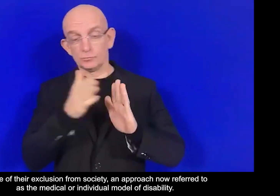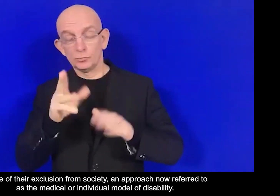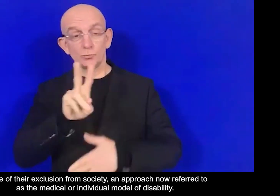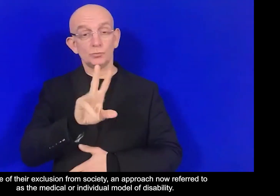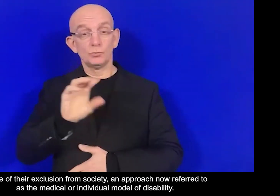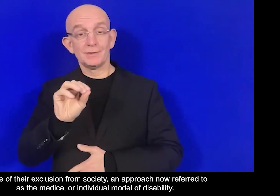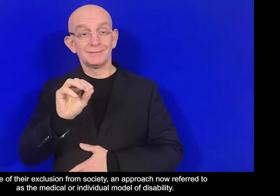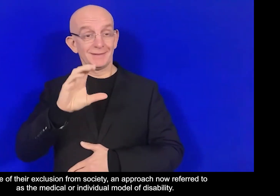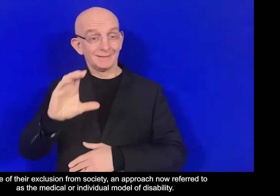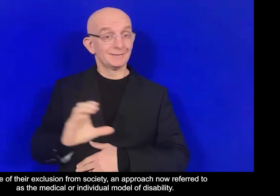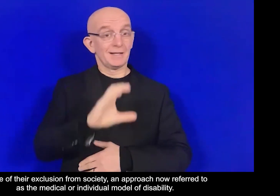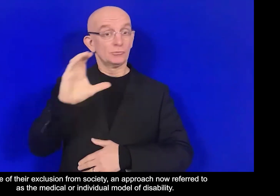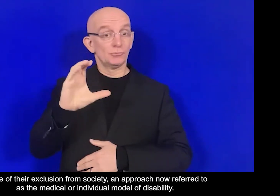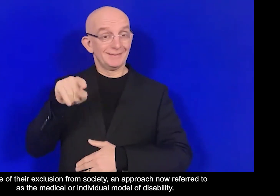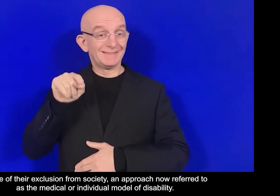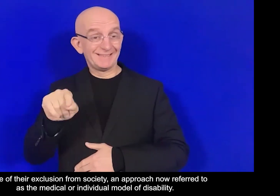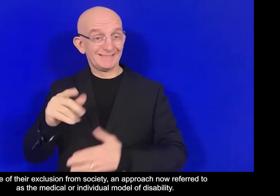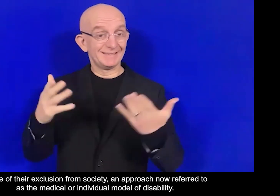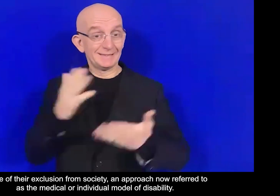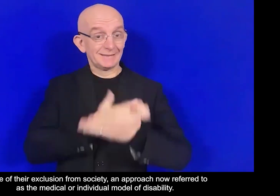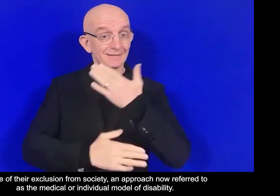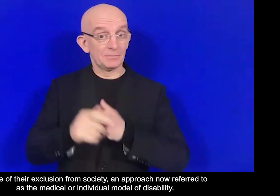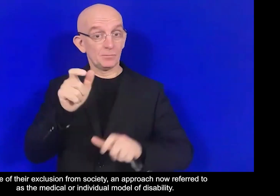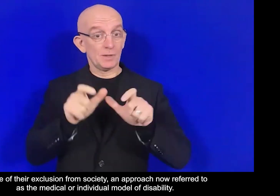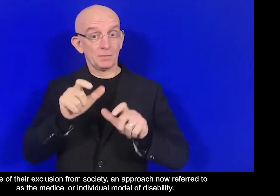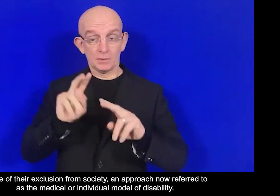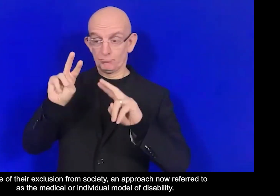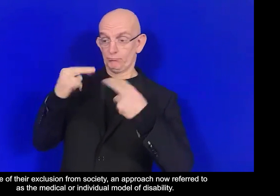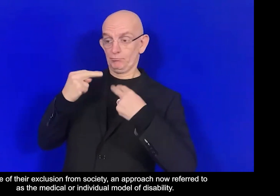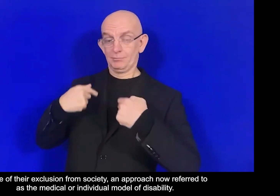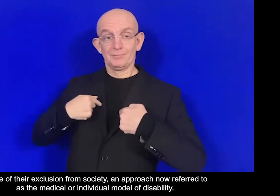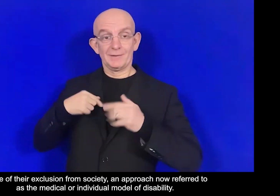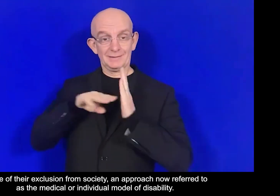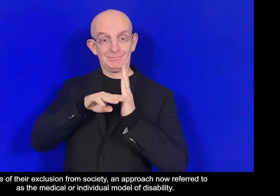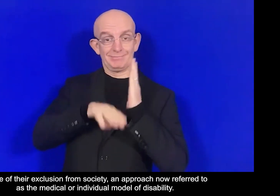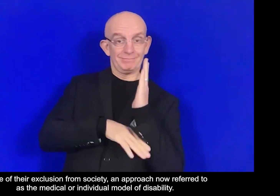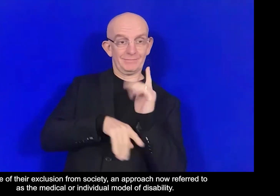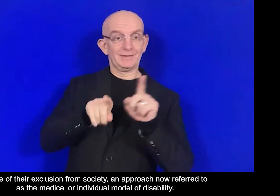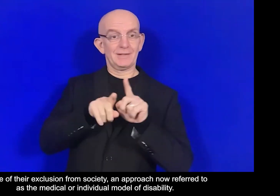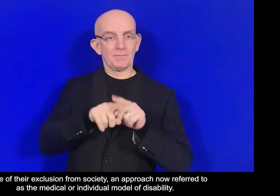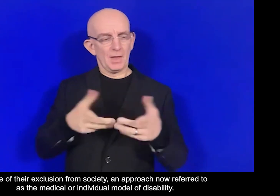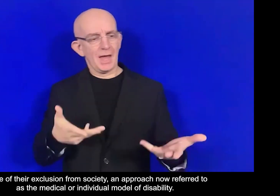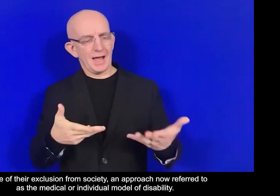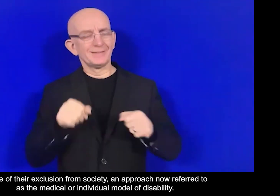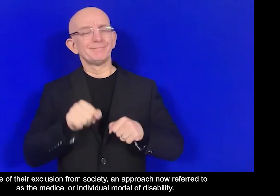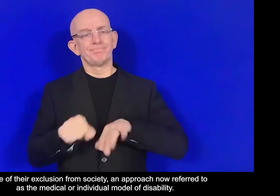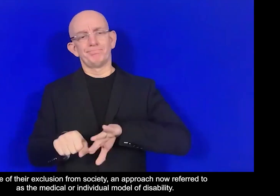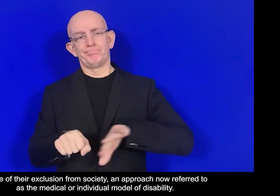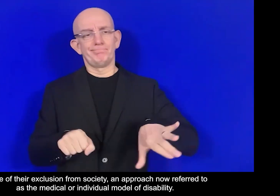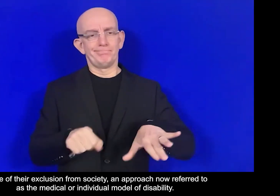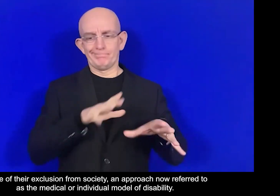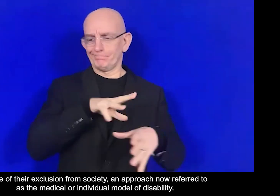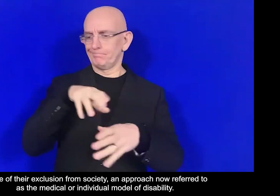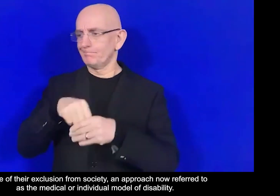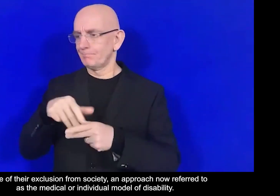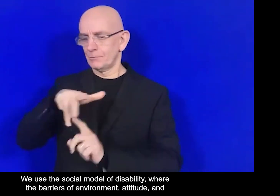from society, an approach now referred to as the medical or individual model of